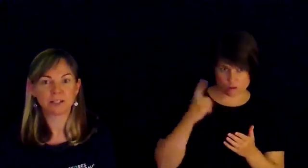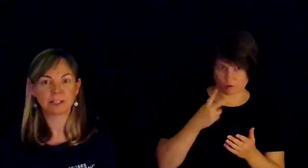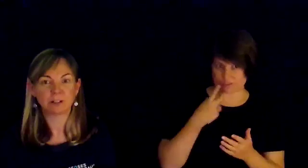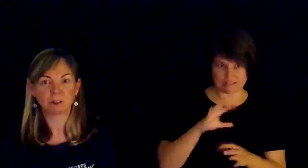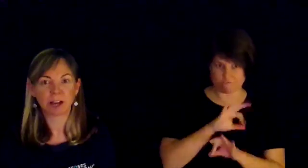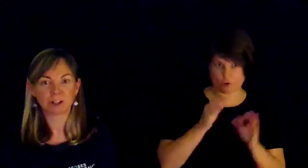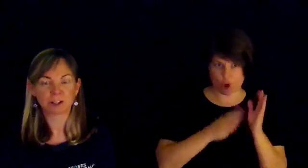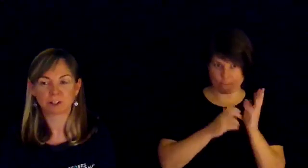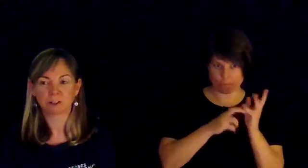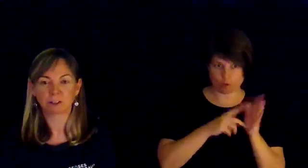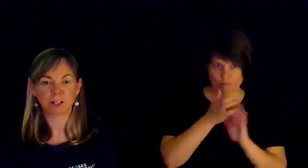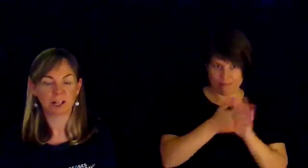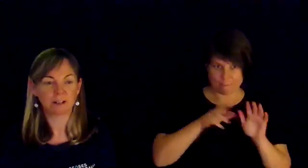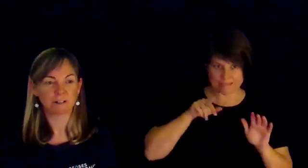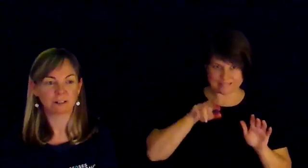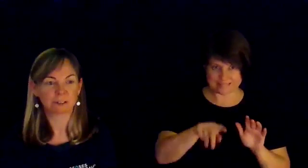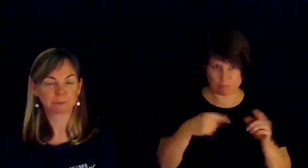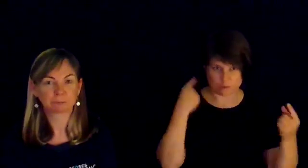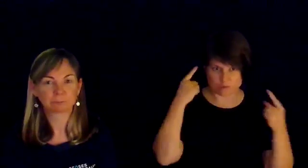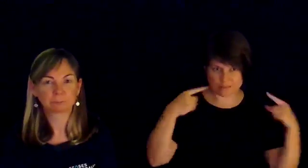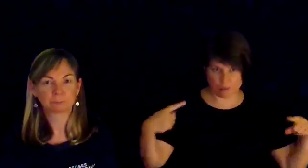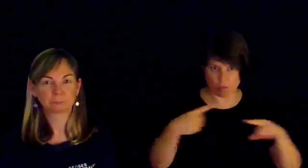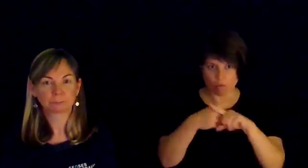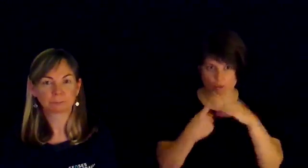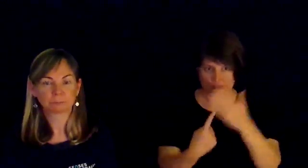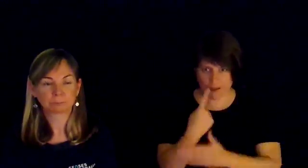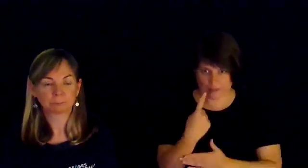got Sydney, Raj online now?